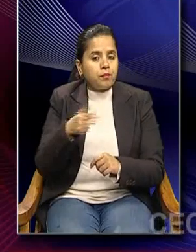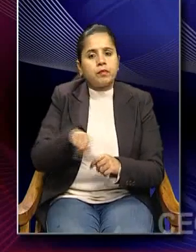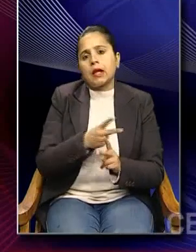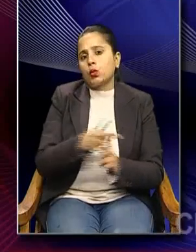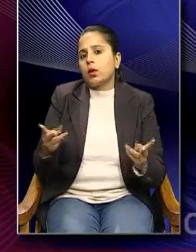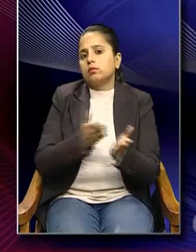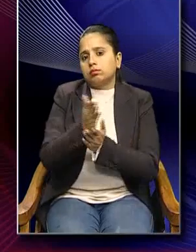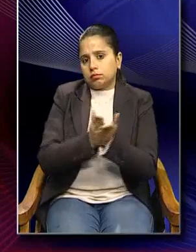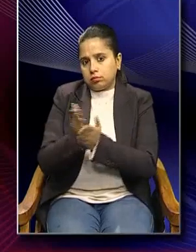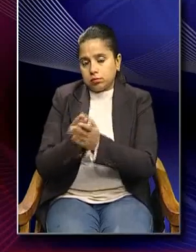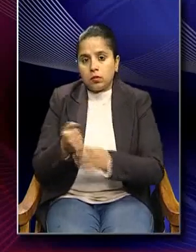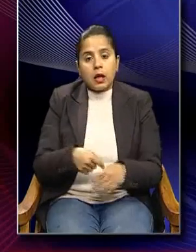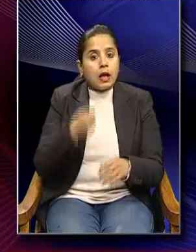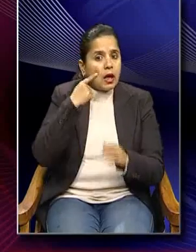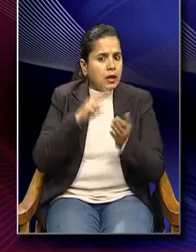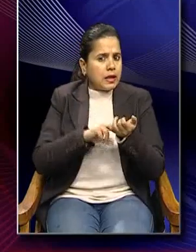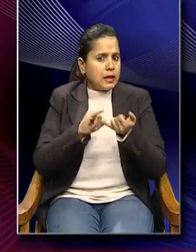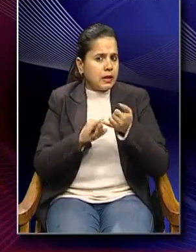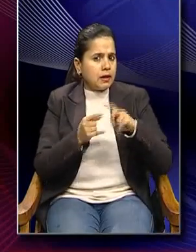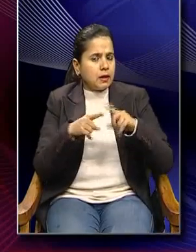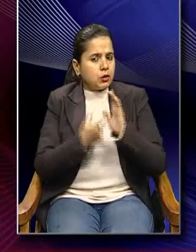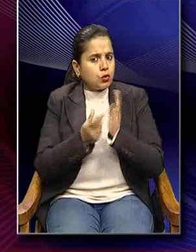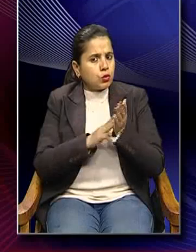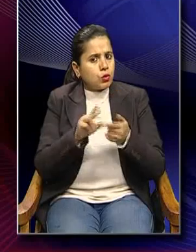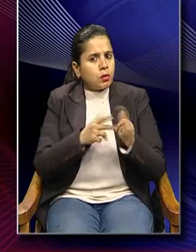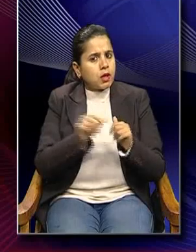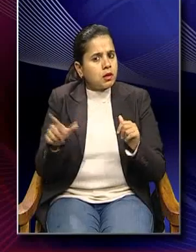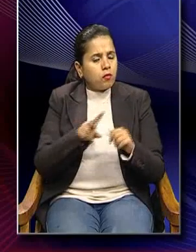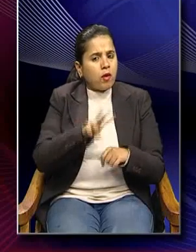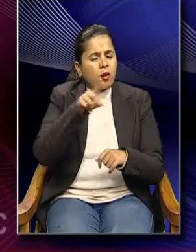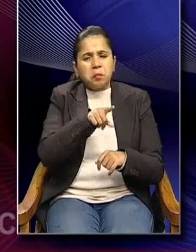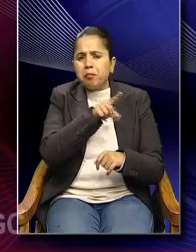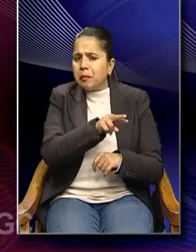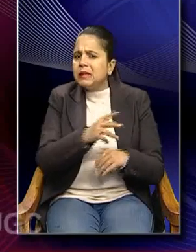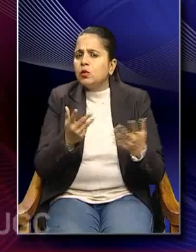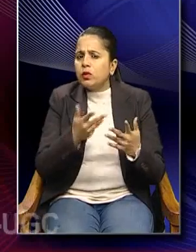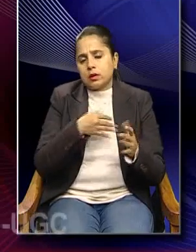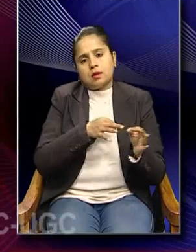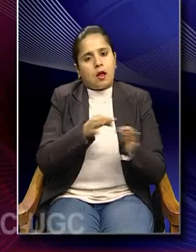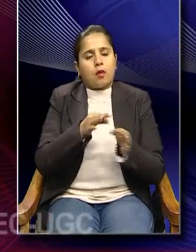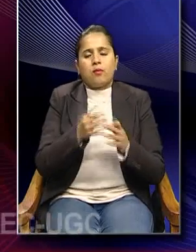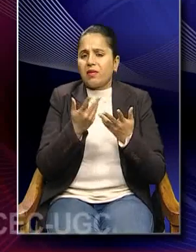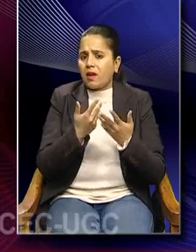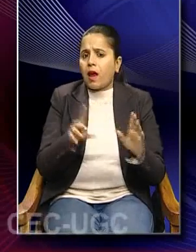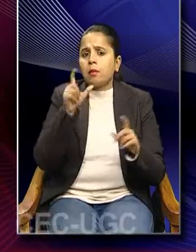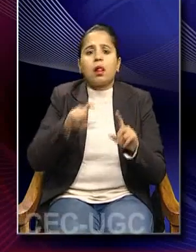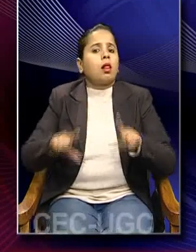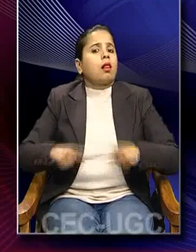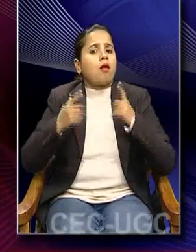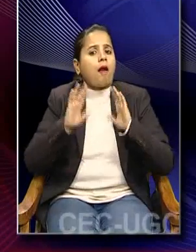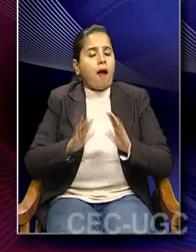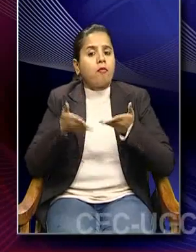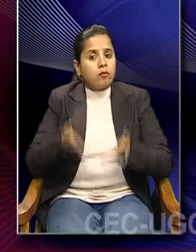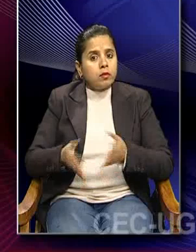ways. Instrumental value. Let us first understand what you mean by the instrumental value of any living organism on